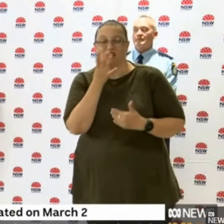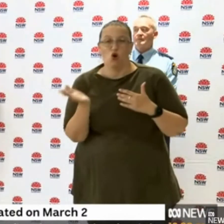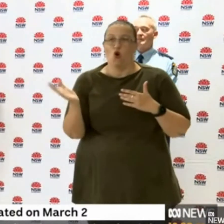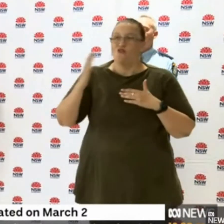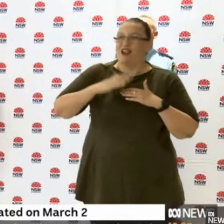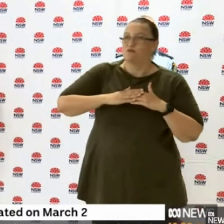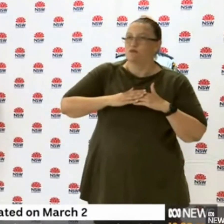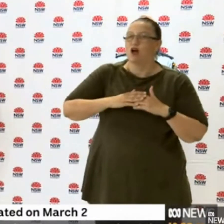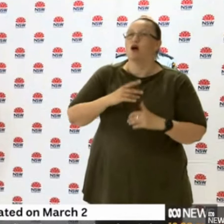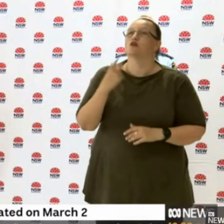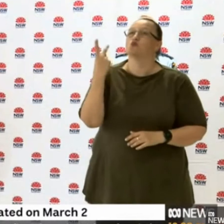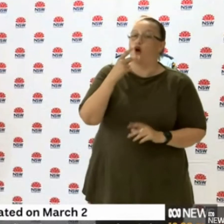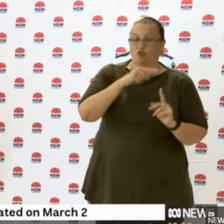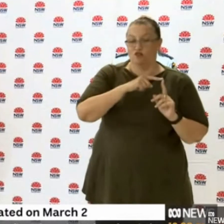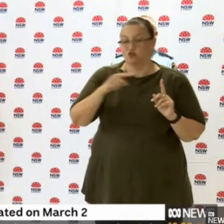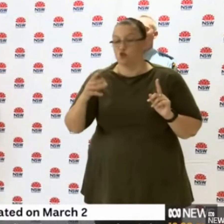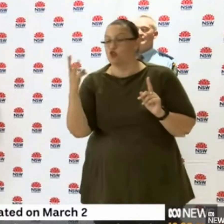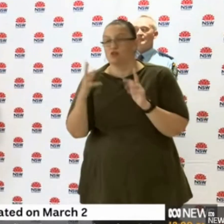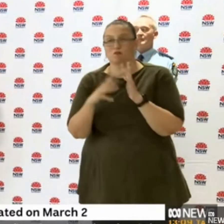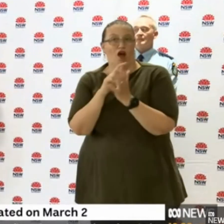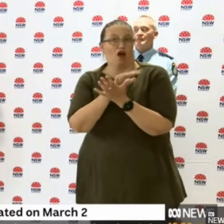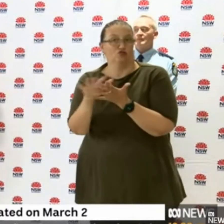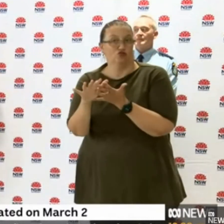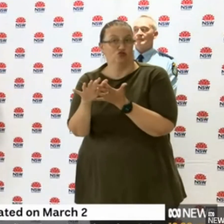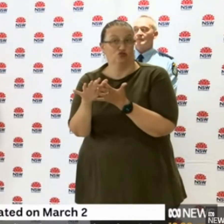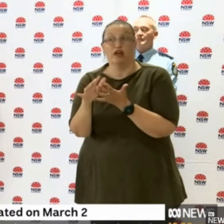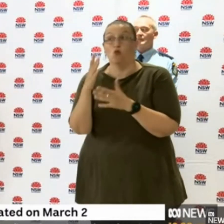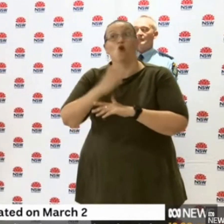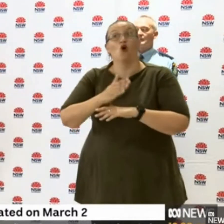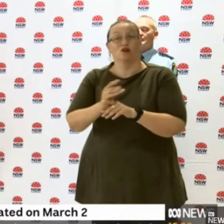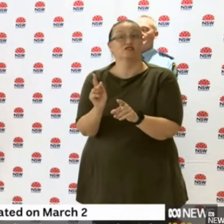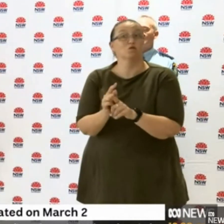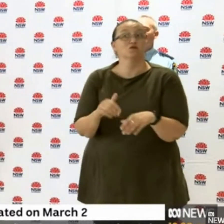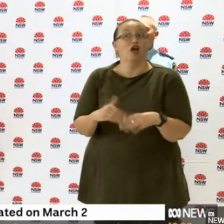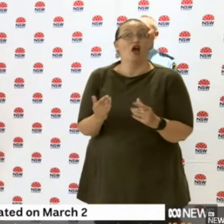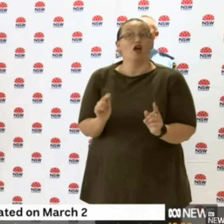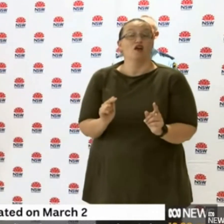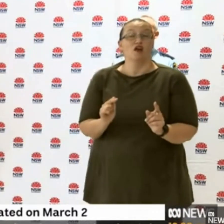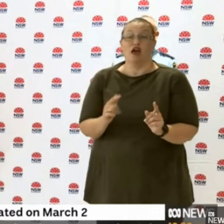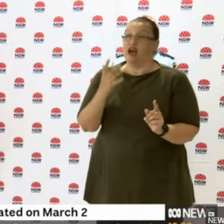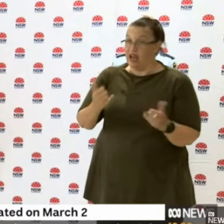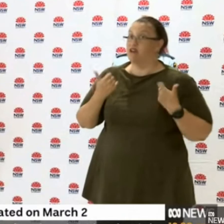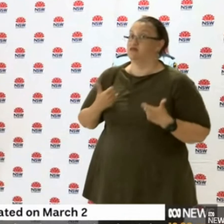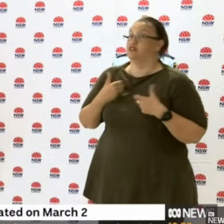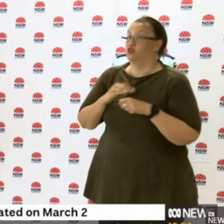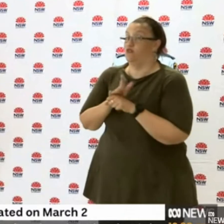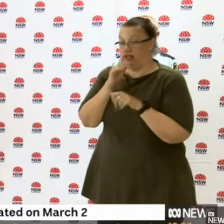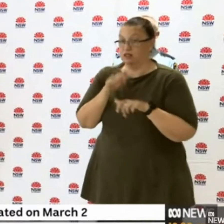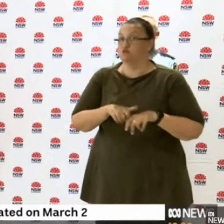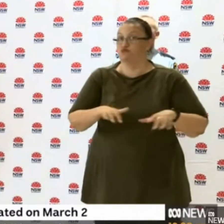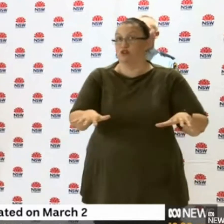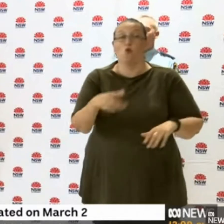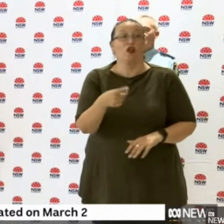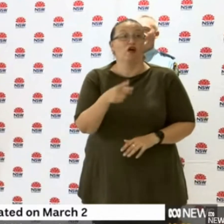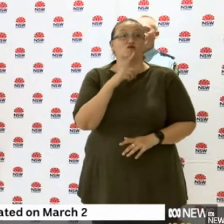that 12th of March to the 13th of March. We're asking those individuals to immediately self-isolate and